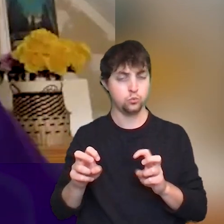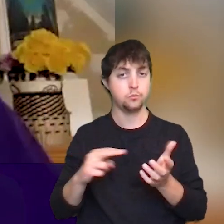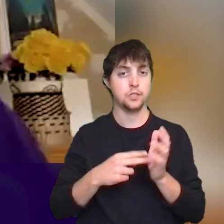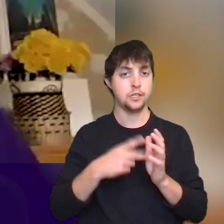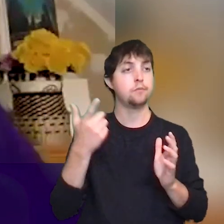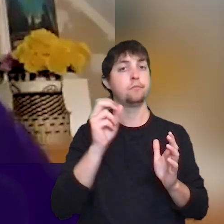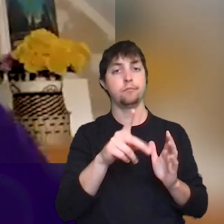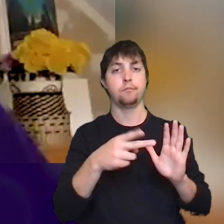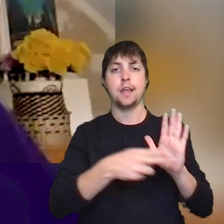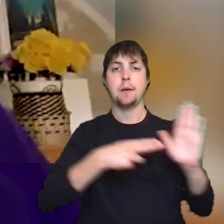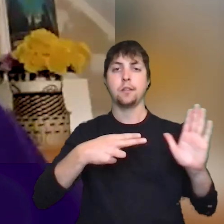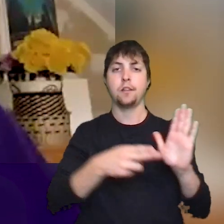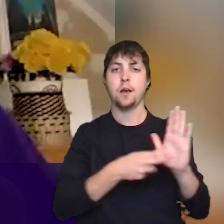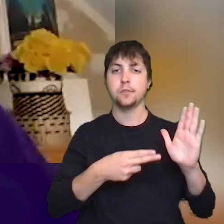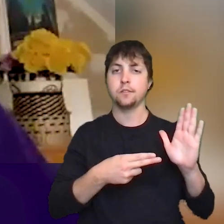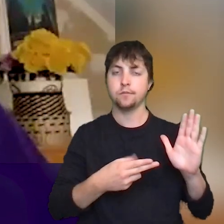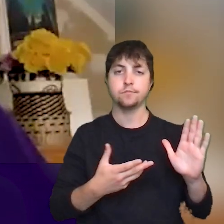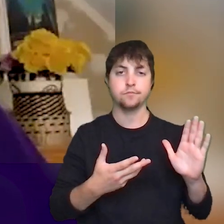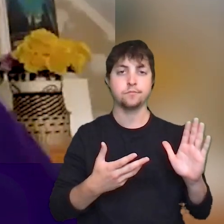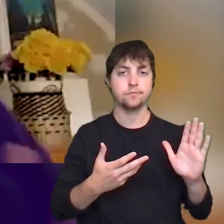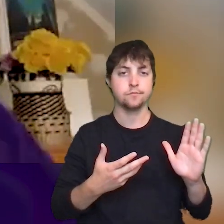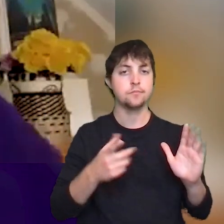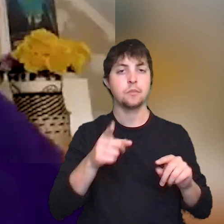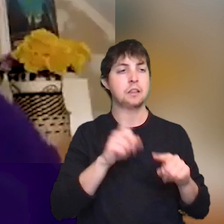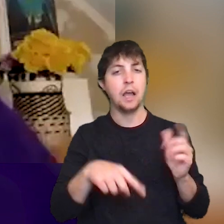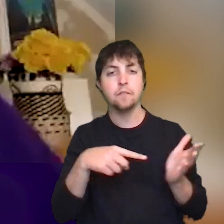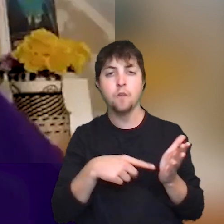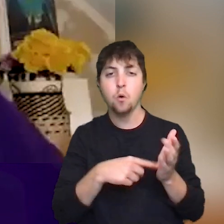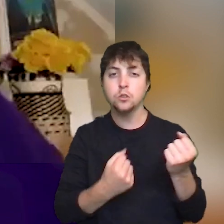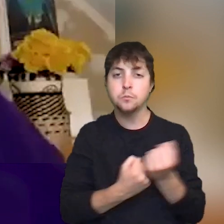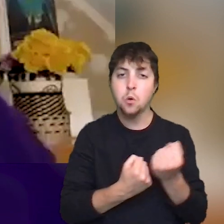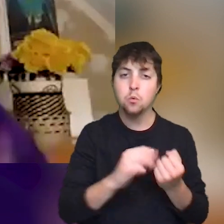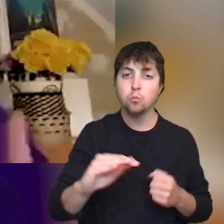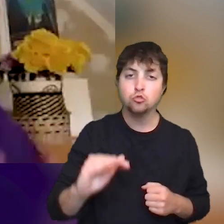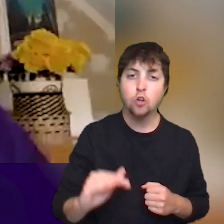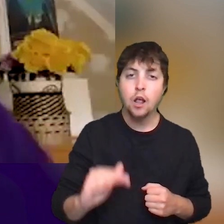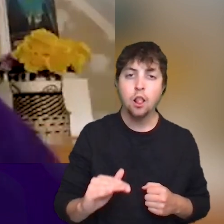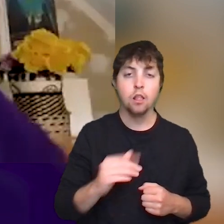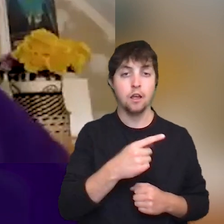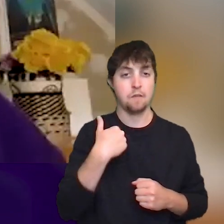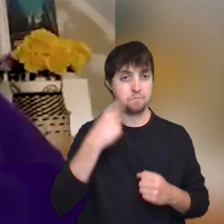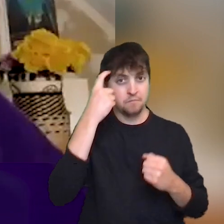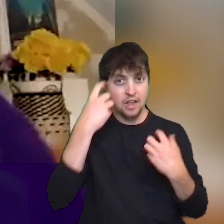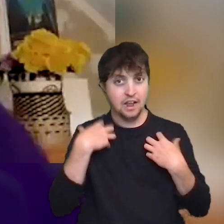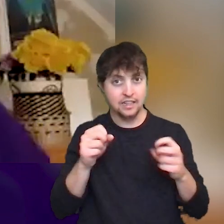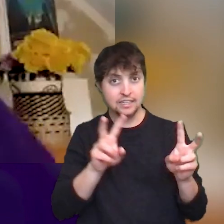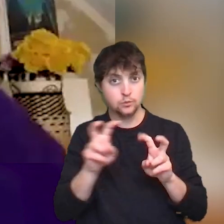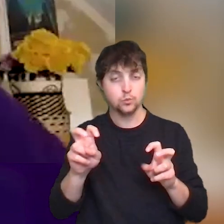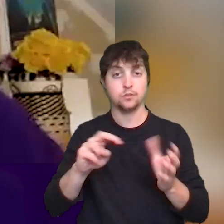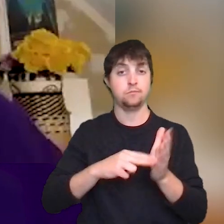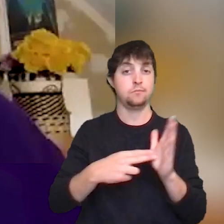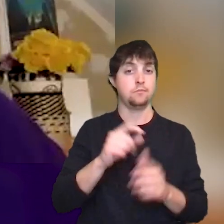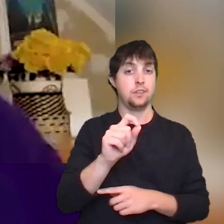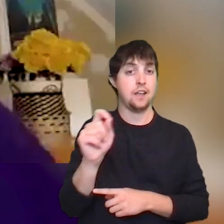and, okay, labels of can't afford to support your child. You got a mental